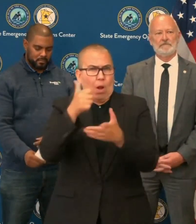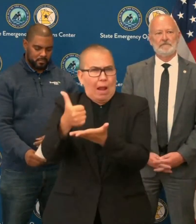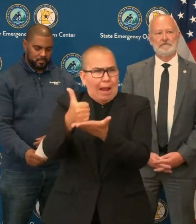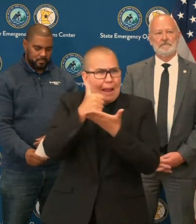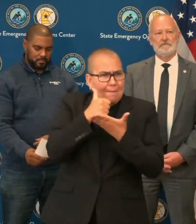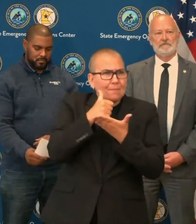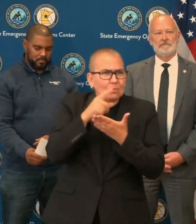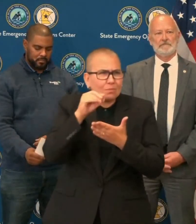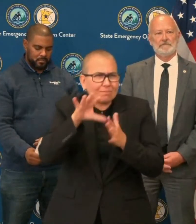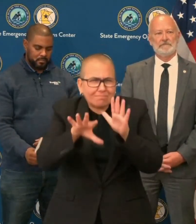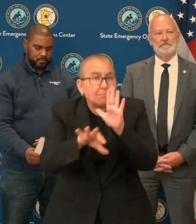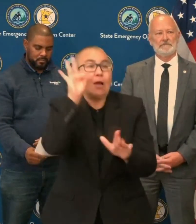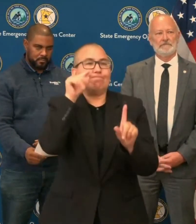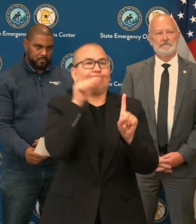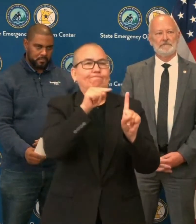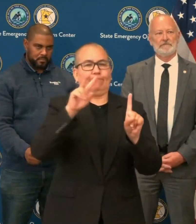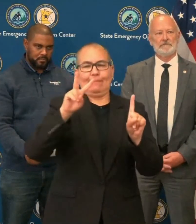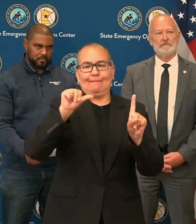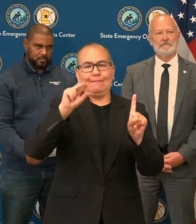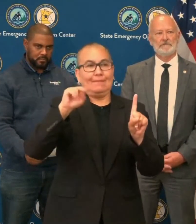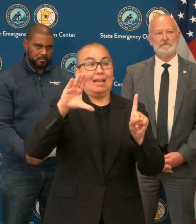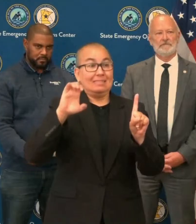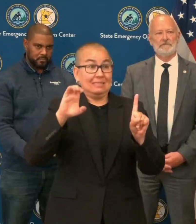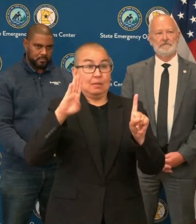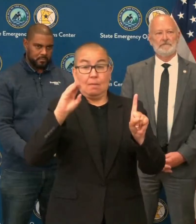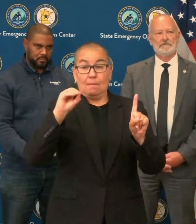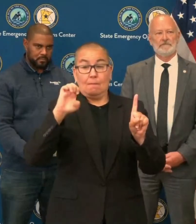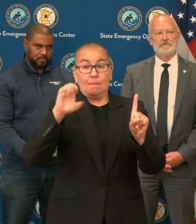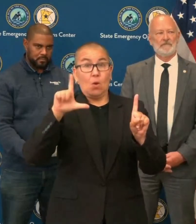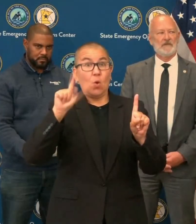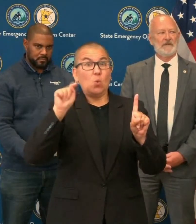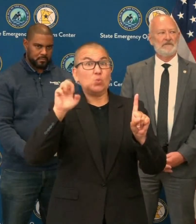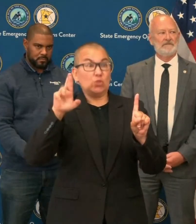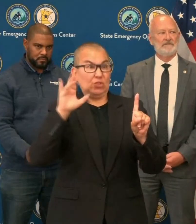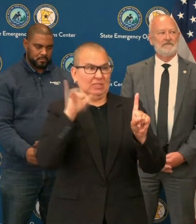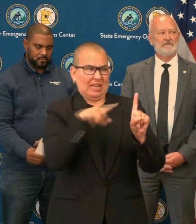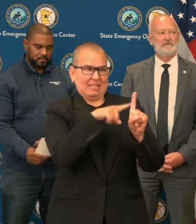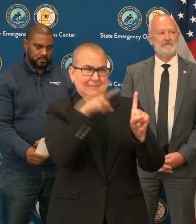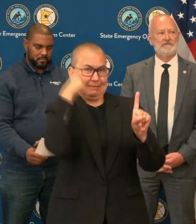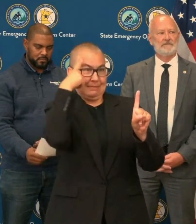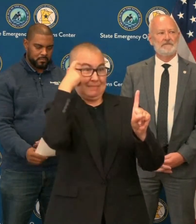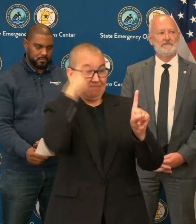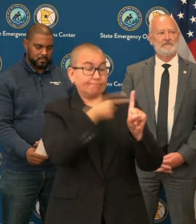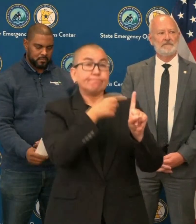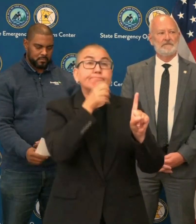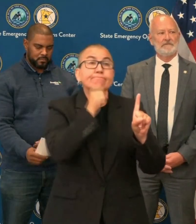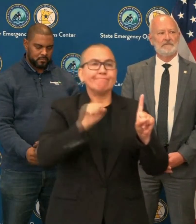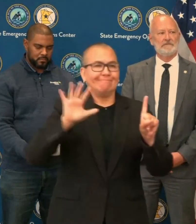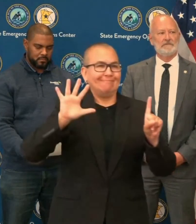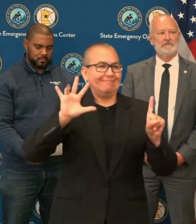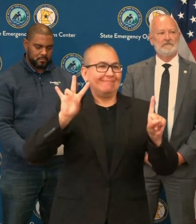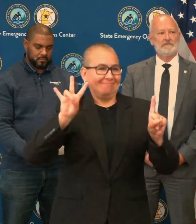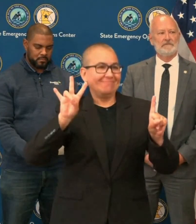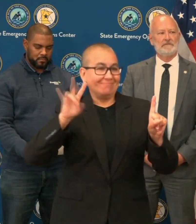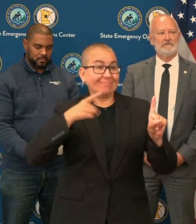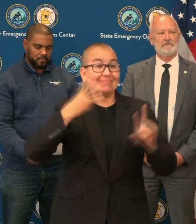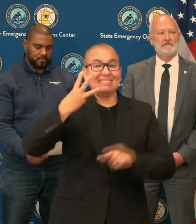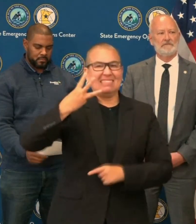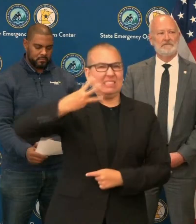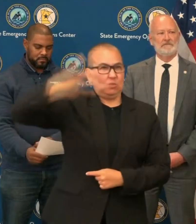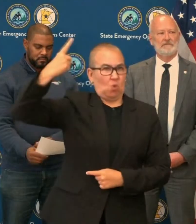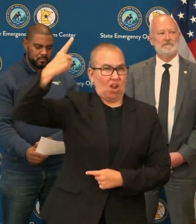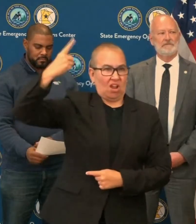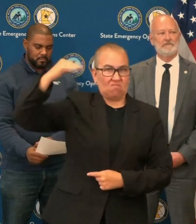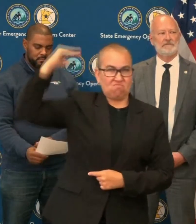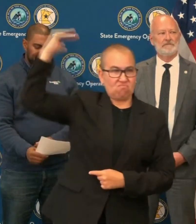Luther Bolter, who is a 57-year-old white male who is 6 feet 1 inches tall, 220 pounds, with brown hair